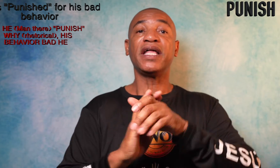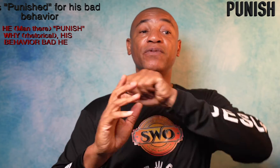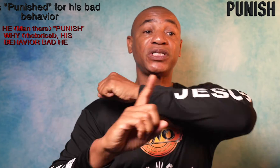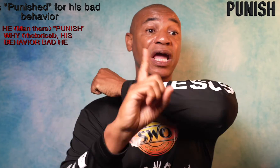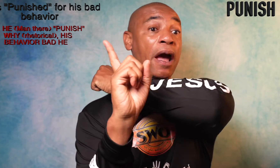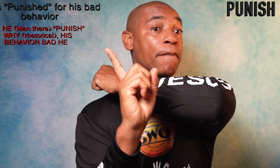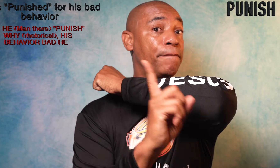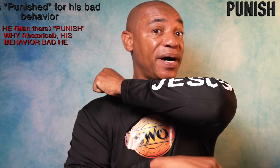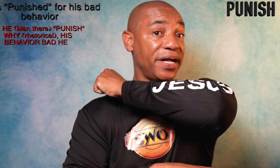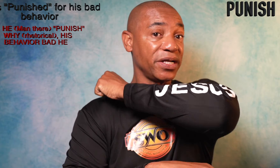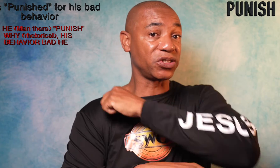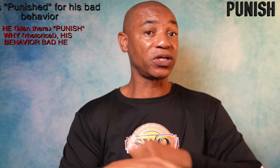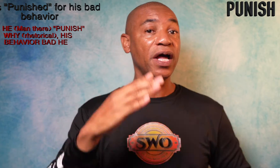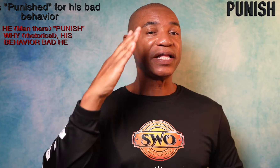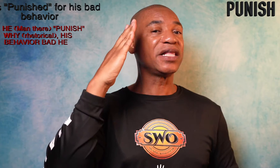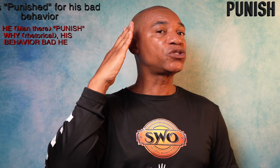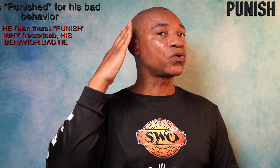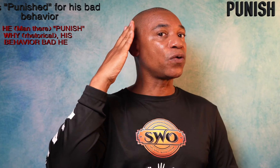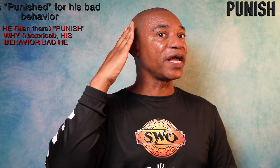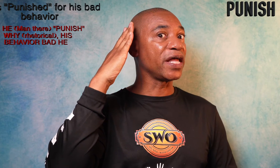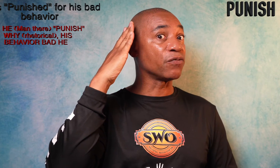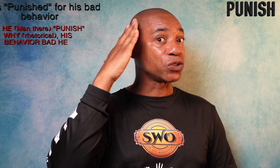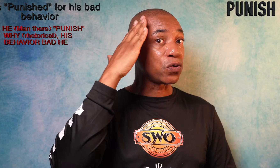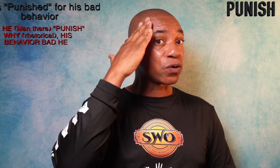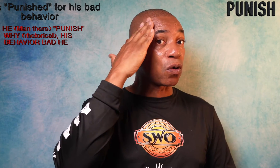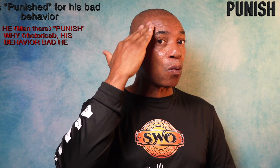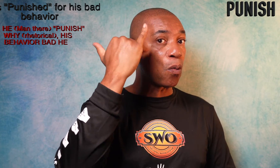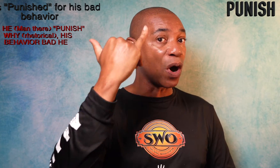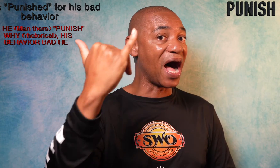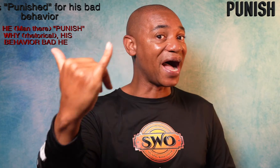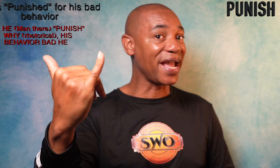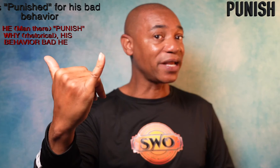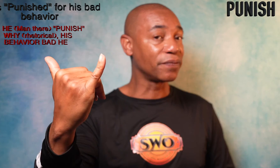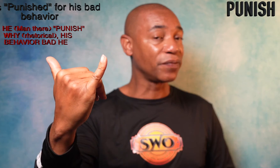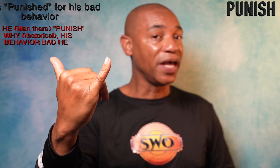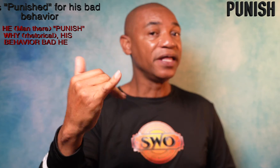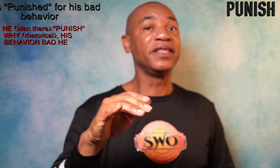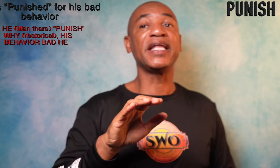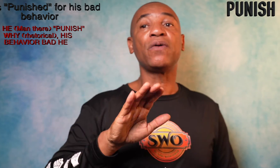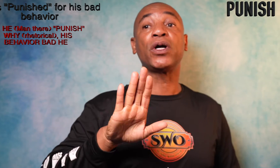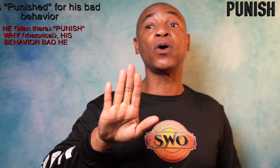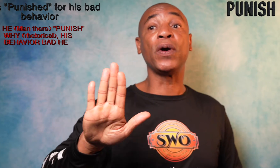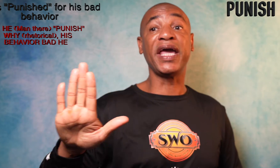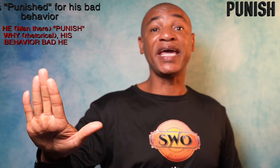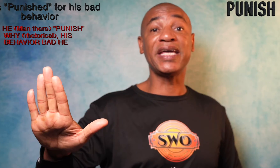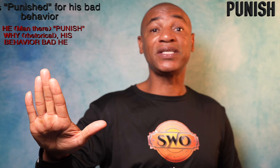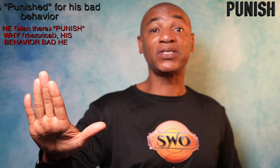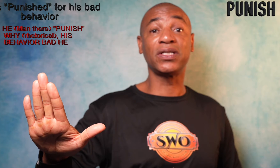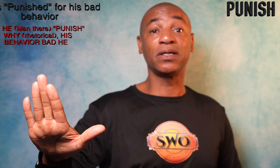would say punish. Now let's throw in a rhetorical why. Then I would go his